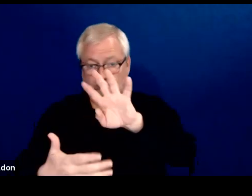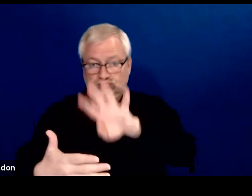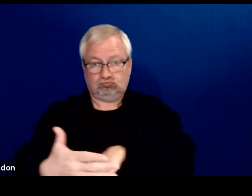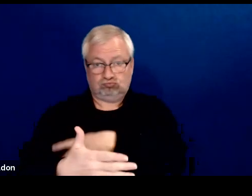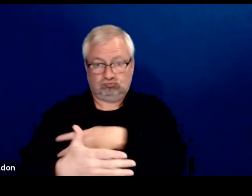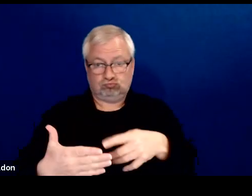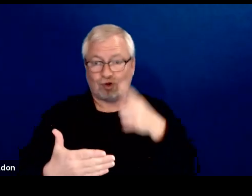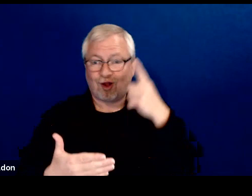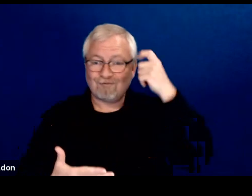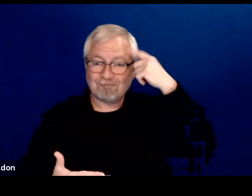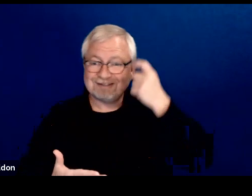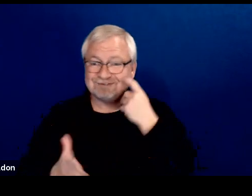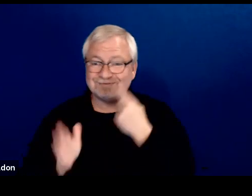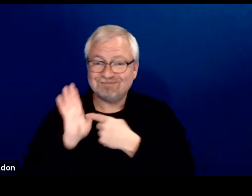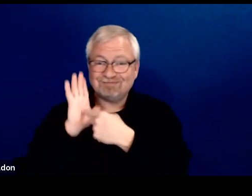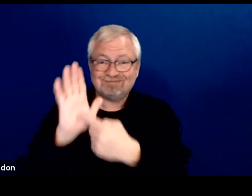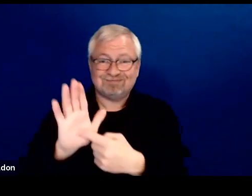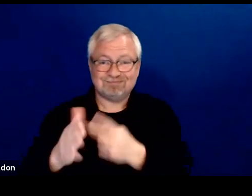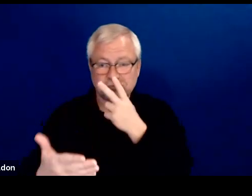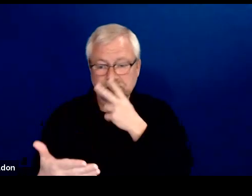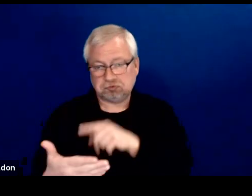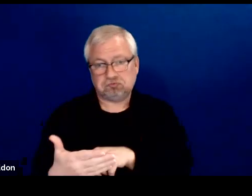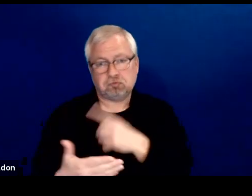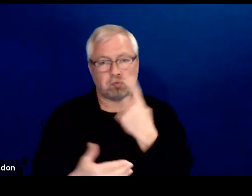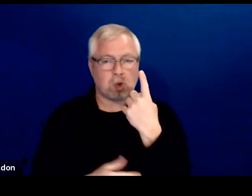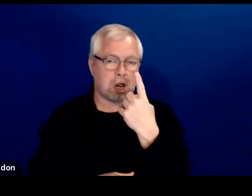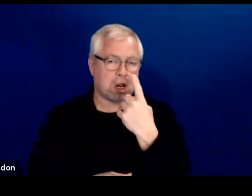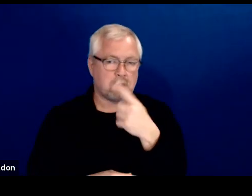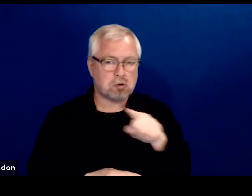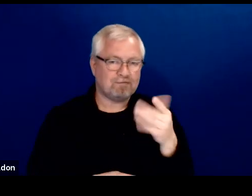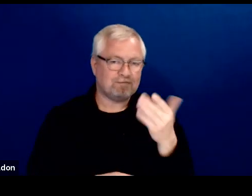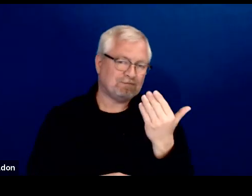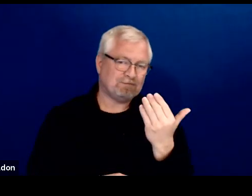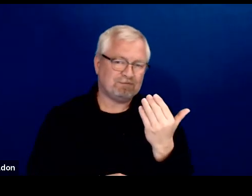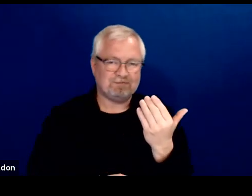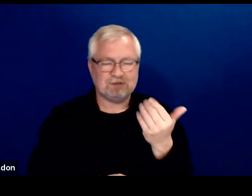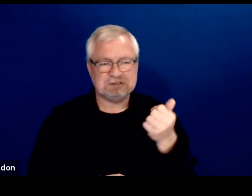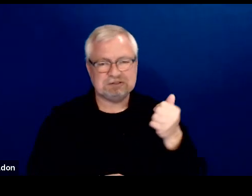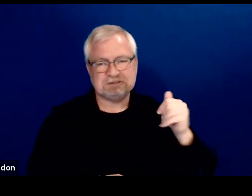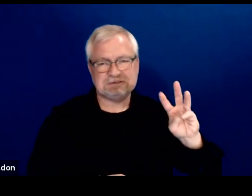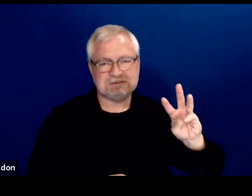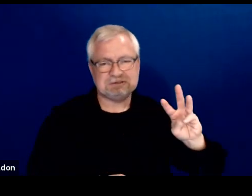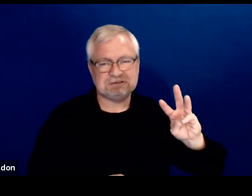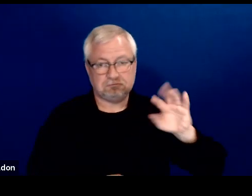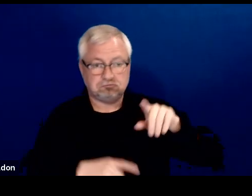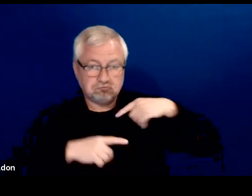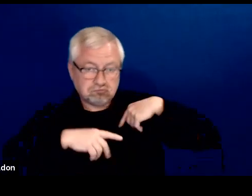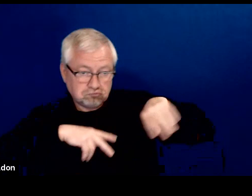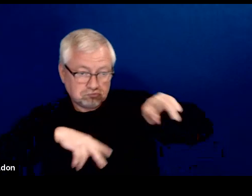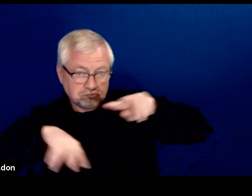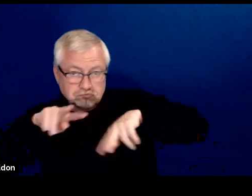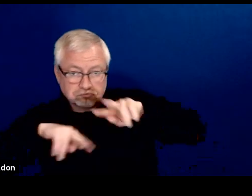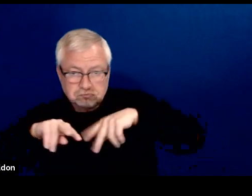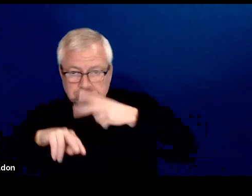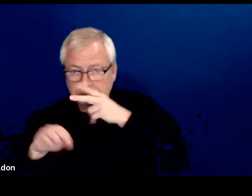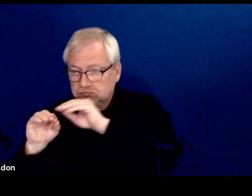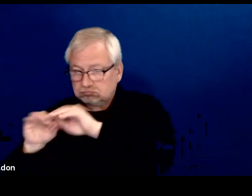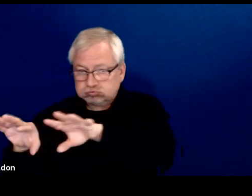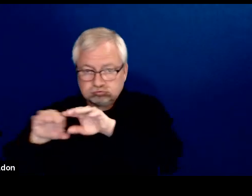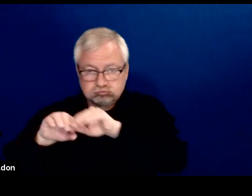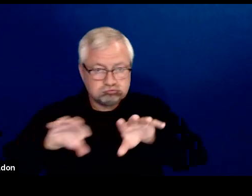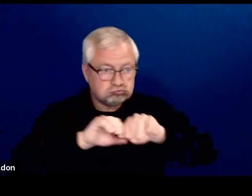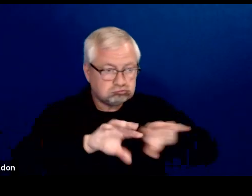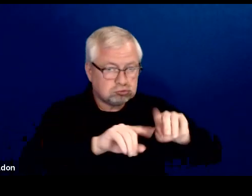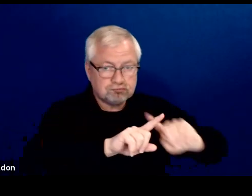16 different metrics that we're looking at continually to look at the spread of the illness in Minnesota and how we can measure that. So a